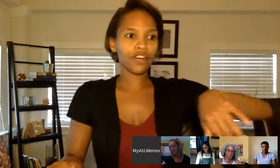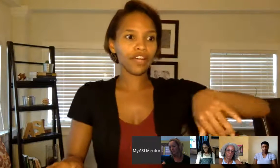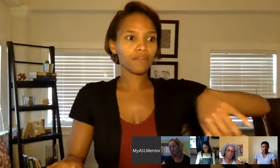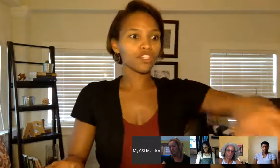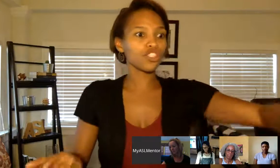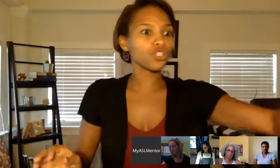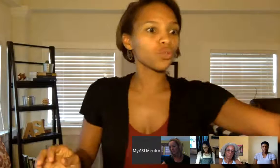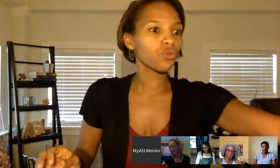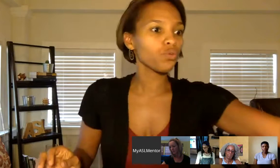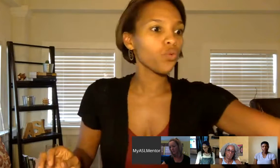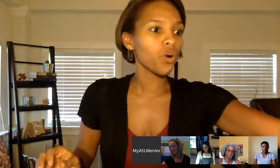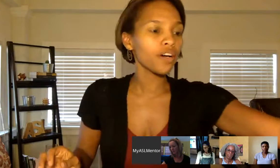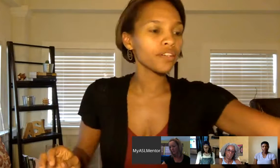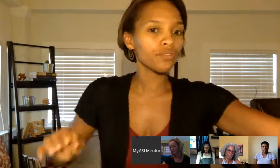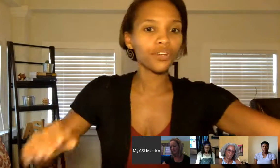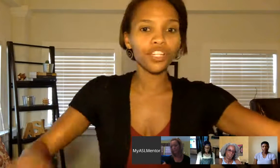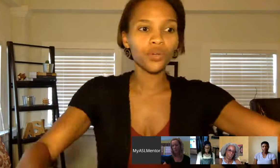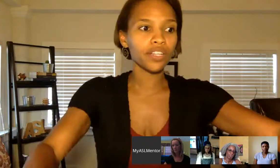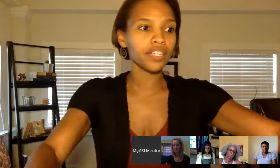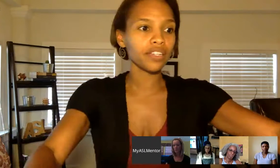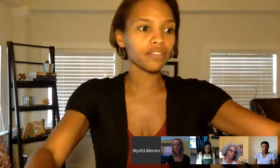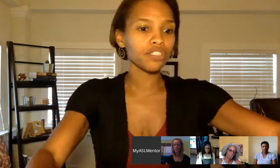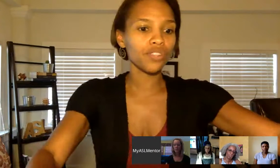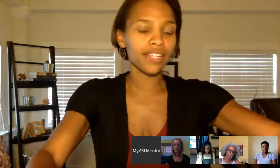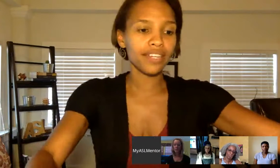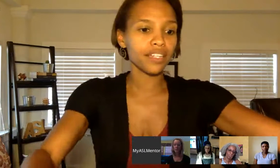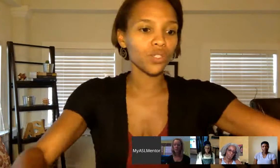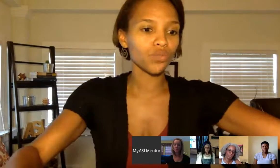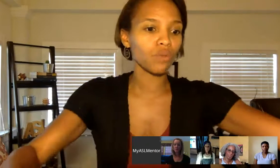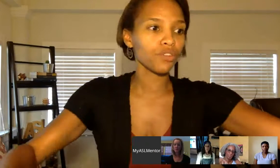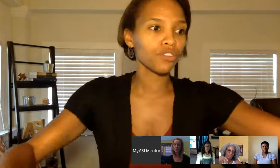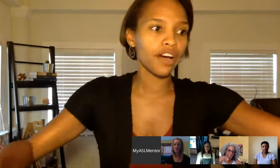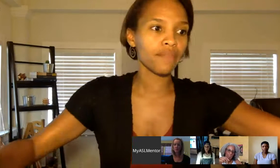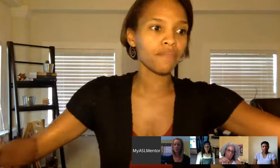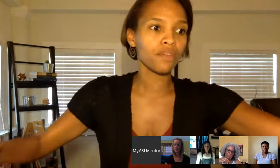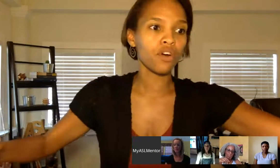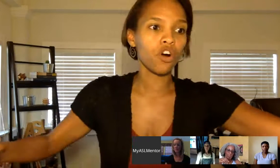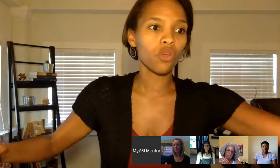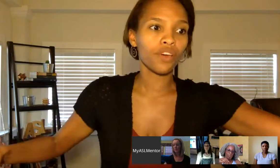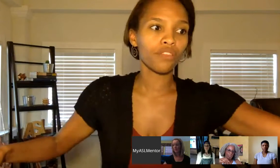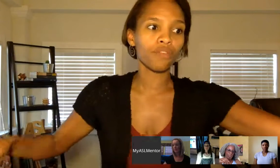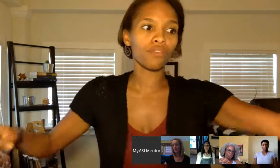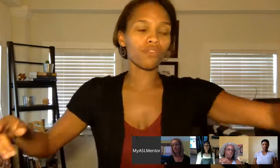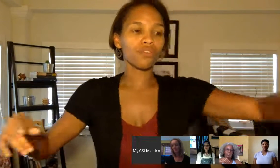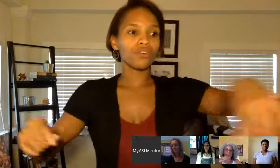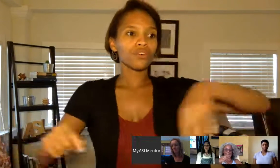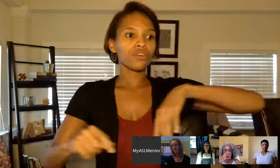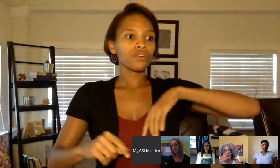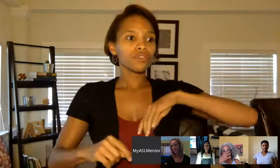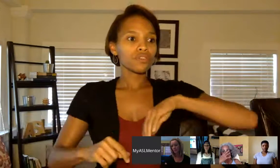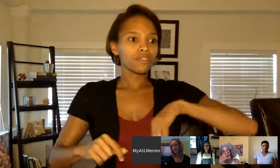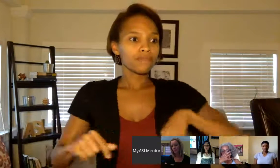All right, I'm going to just really quickly do that sentence one more time, all the way through.